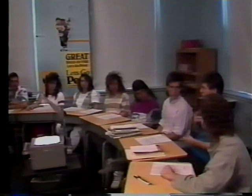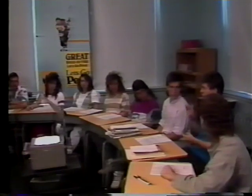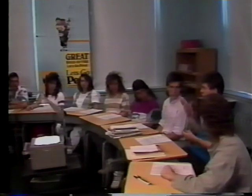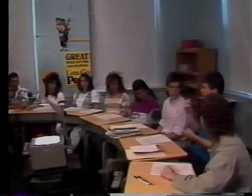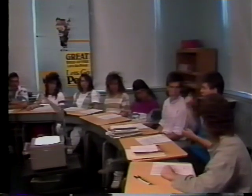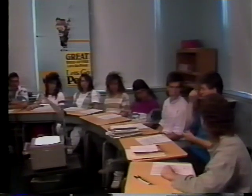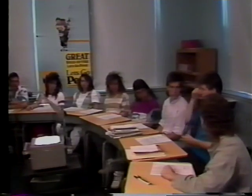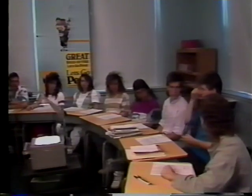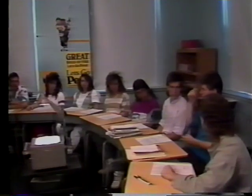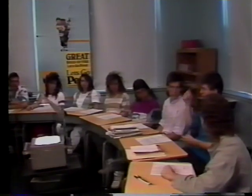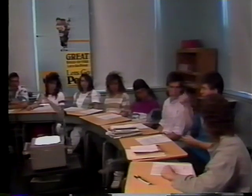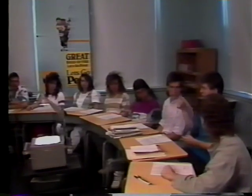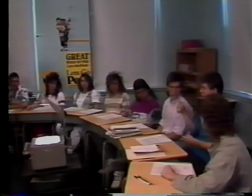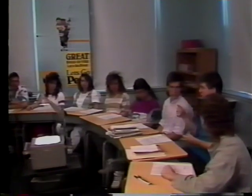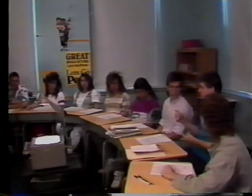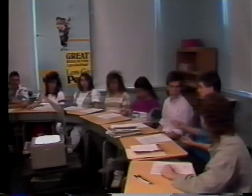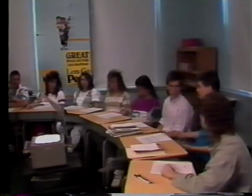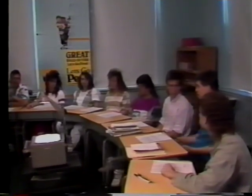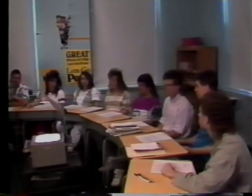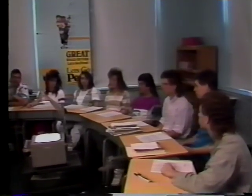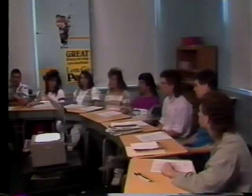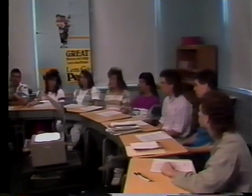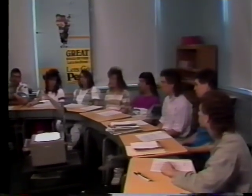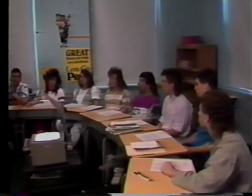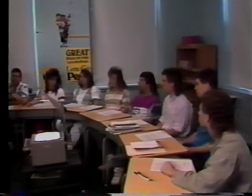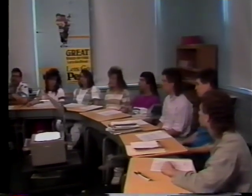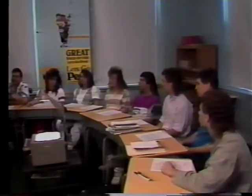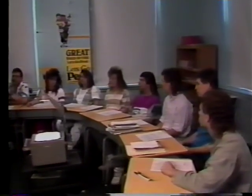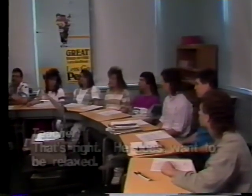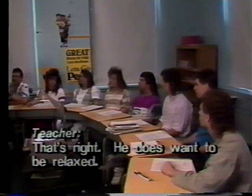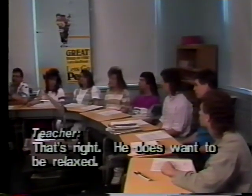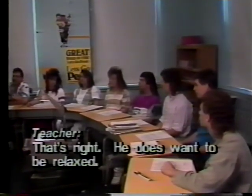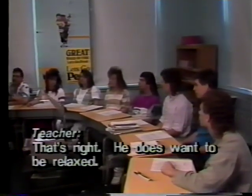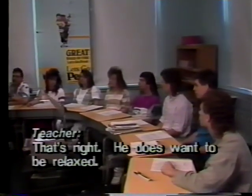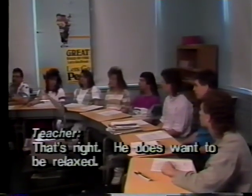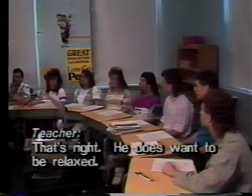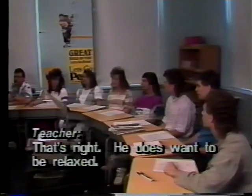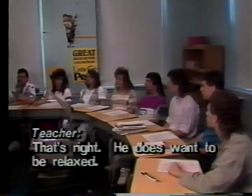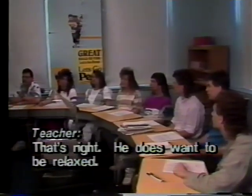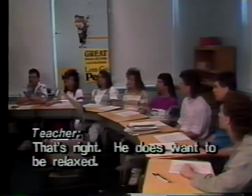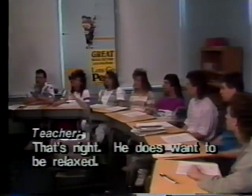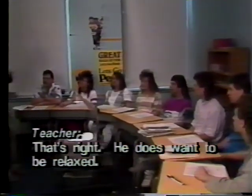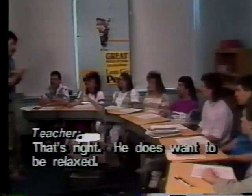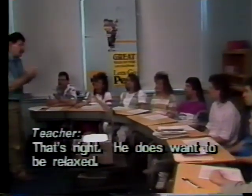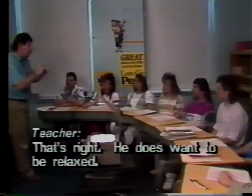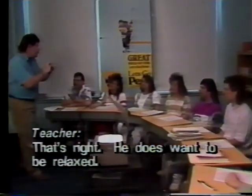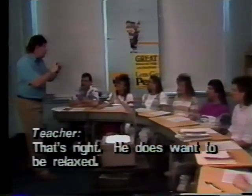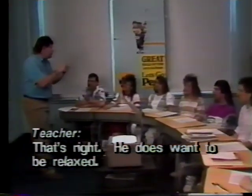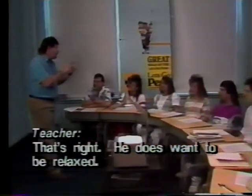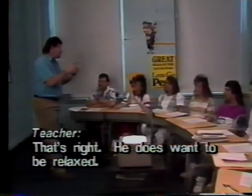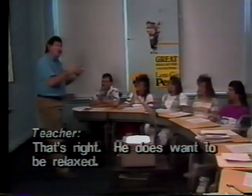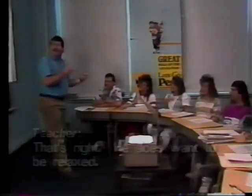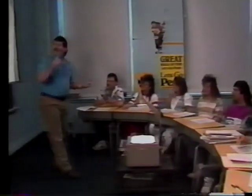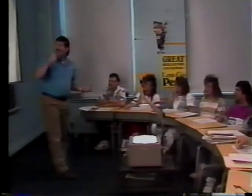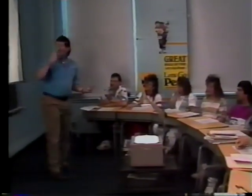Maybe he wants to be relaxed and think about himself. That's right, he does want to be relaxed. But, it says